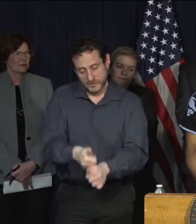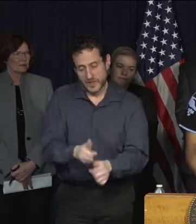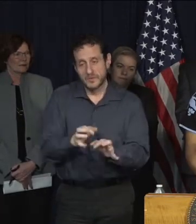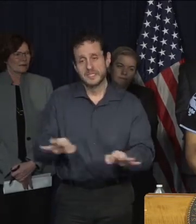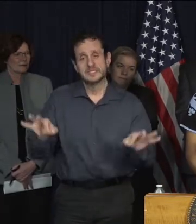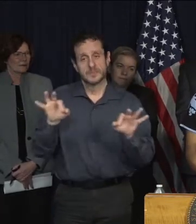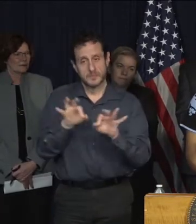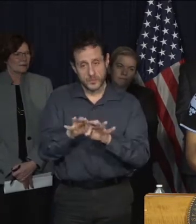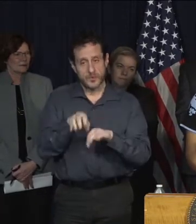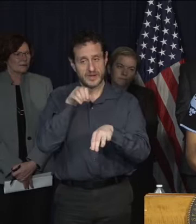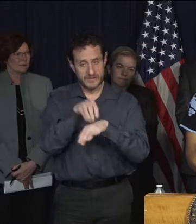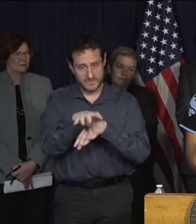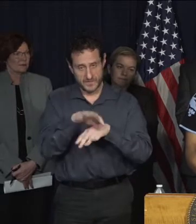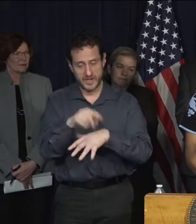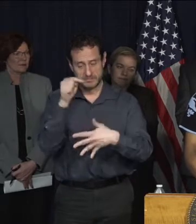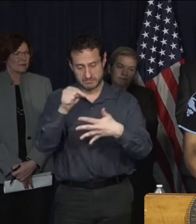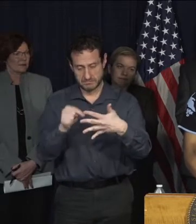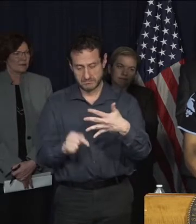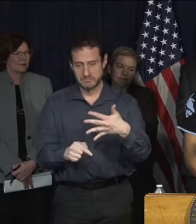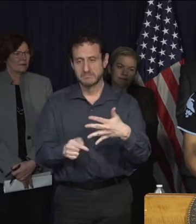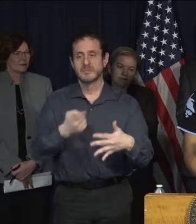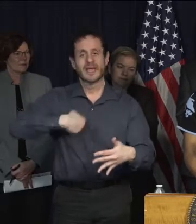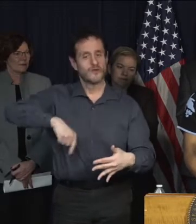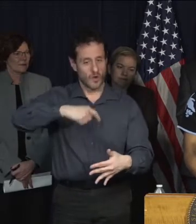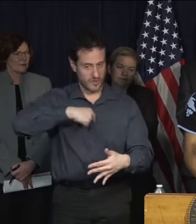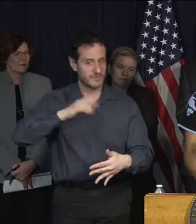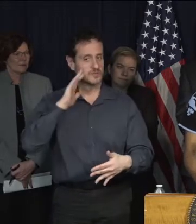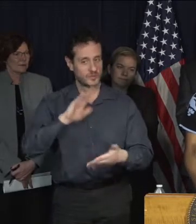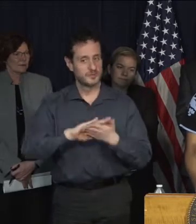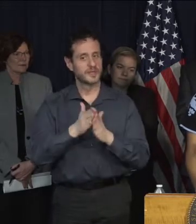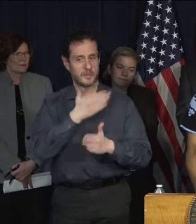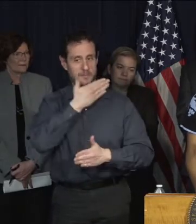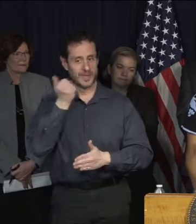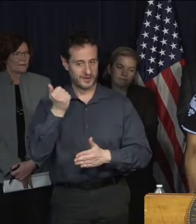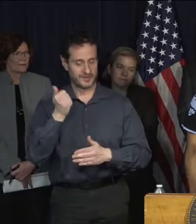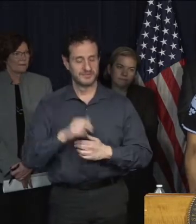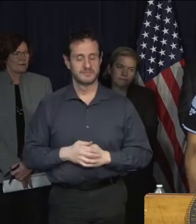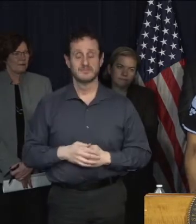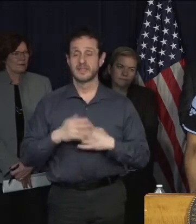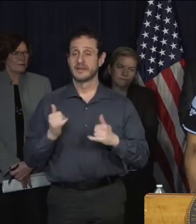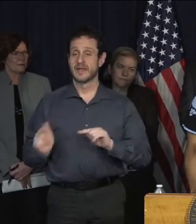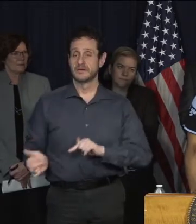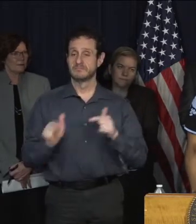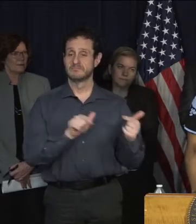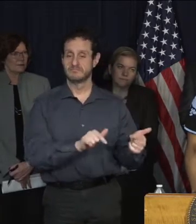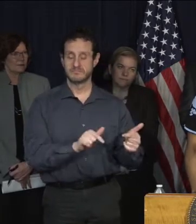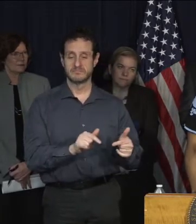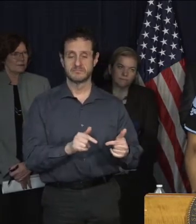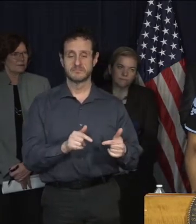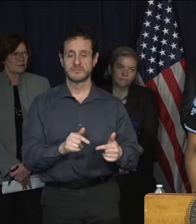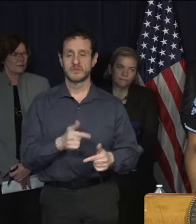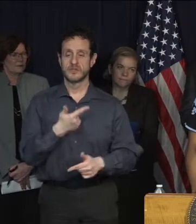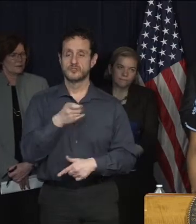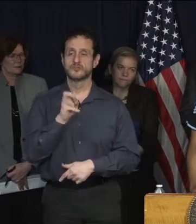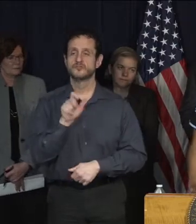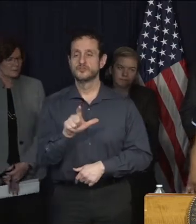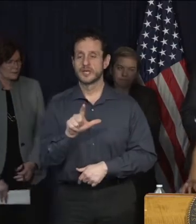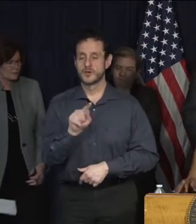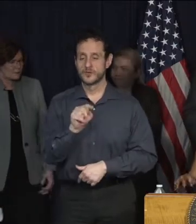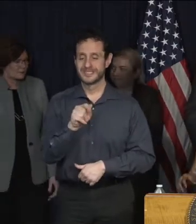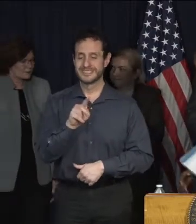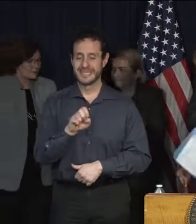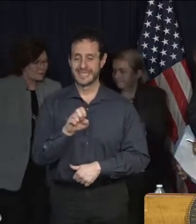messages, and we will all be better as a result. And with that, I will now turn it over to General Tate Nadeau. Thank